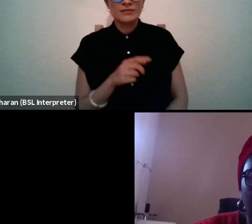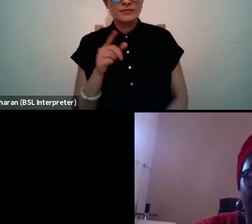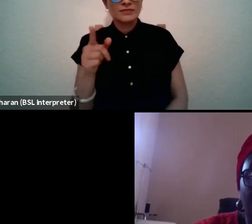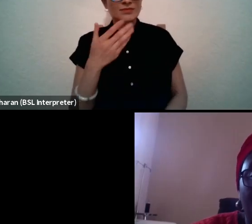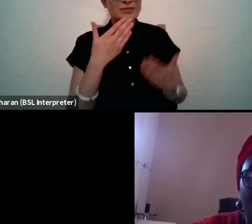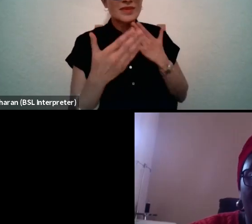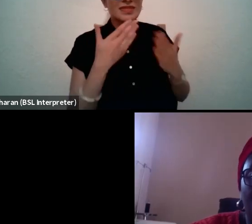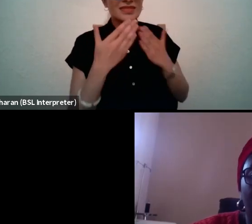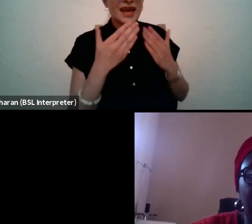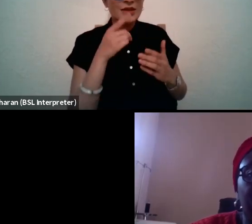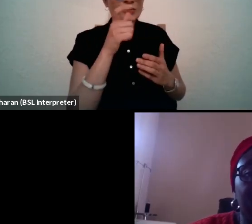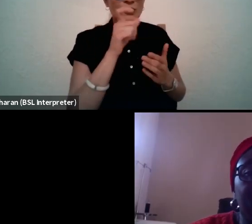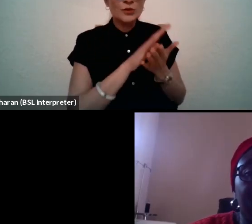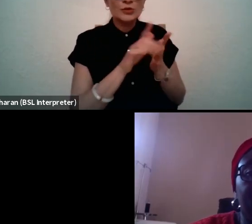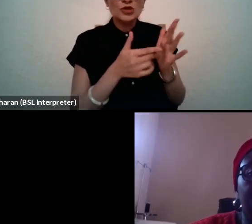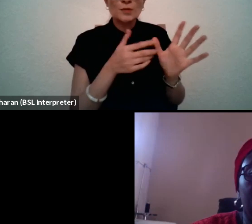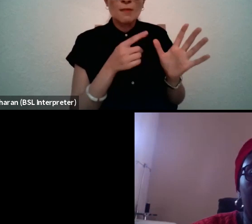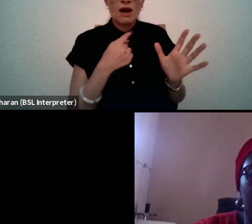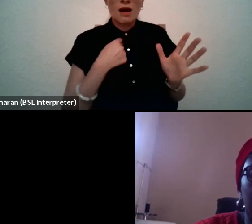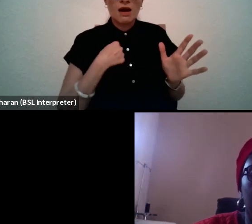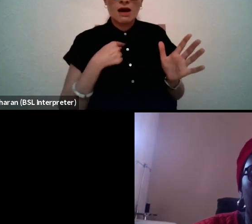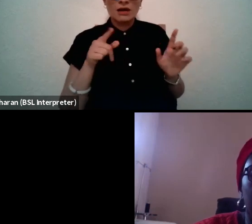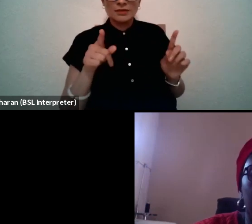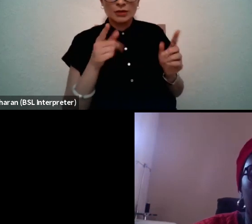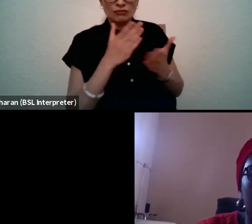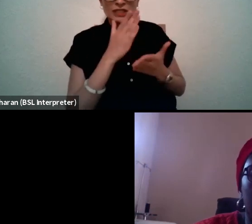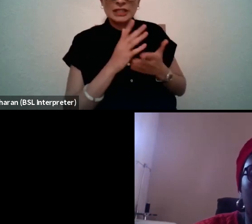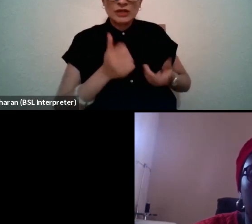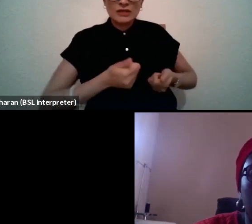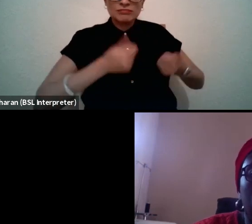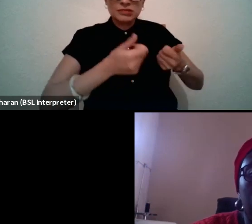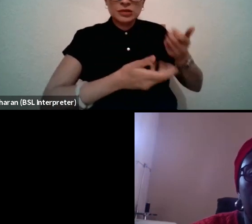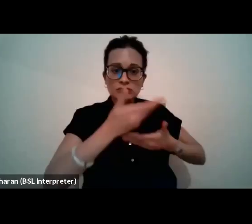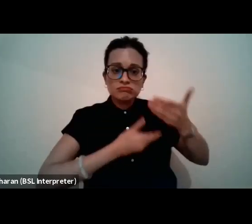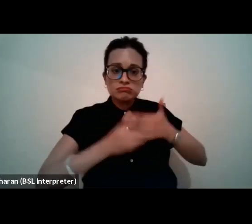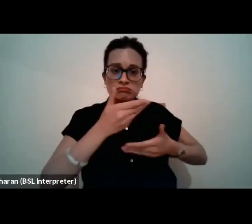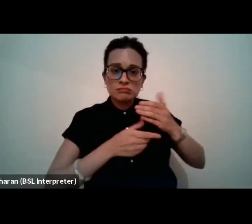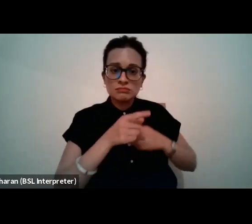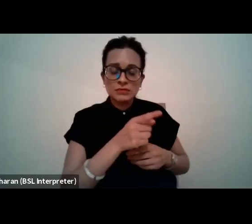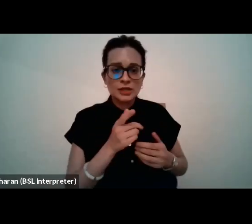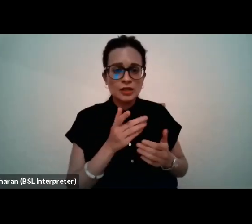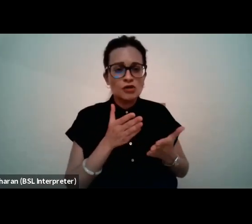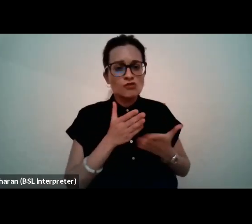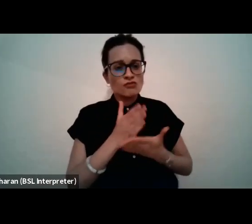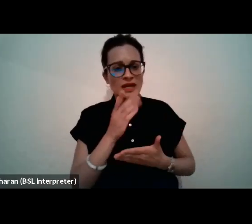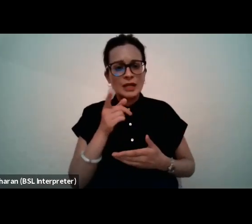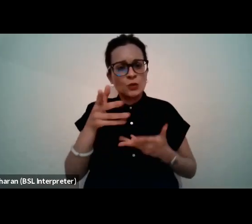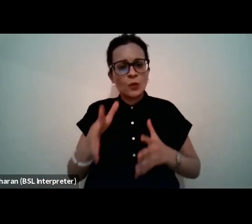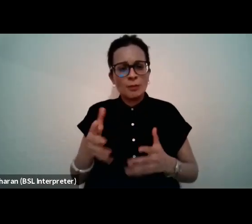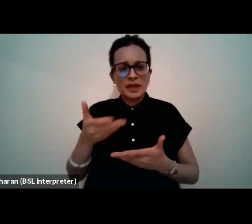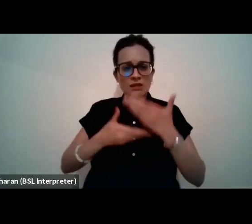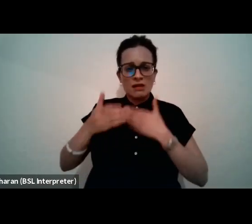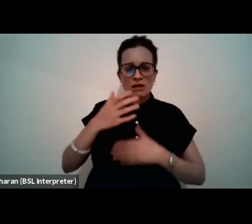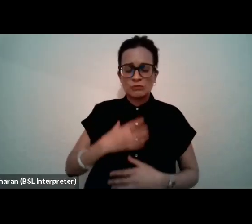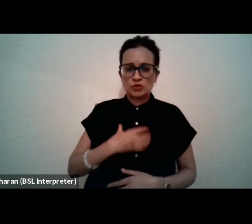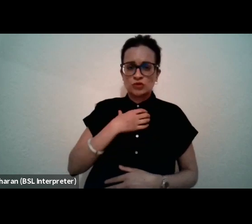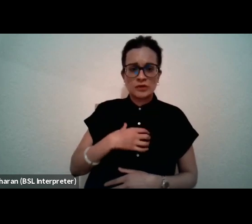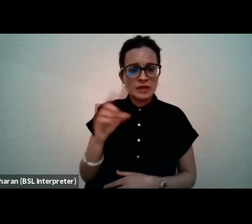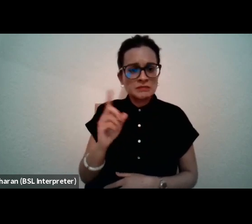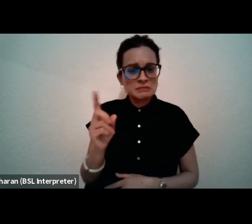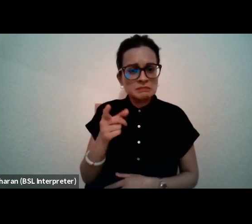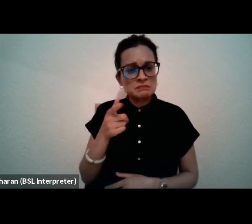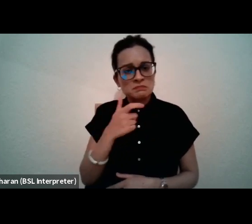Thank you very much for that really brilliant contribution. I mean, I suppose it's something you said, I think, are pretty shocking.